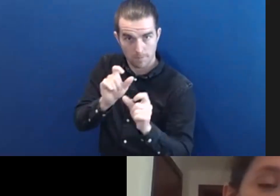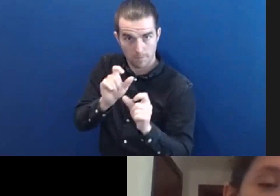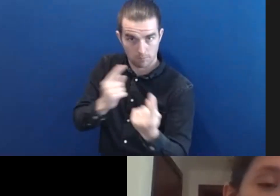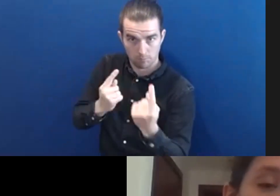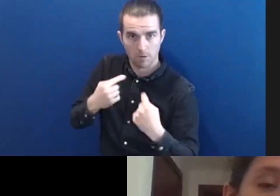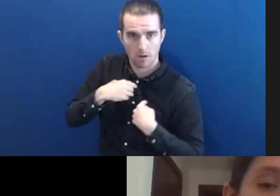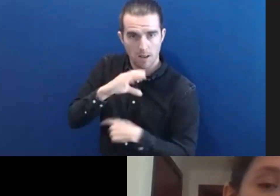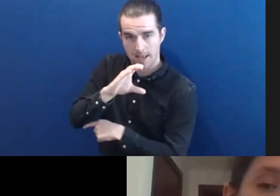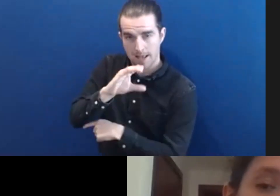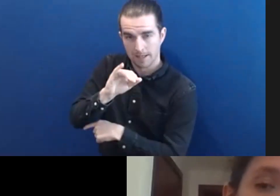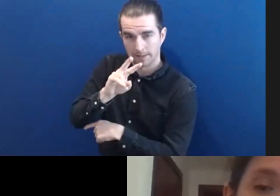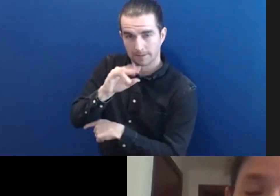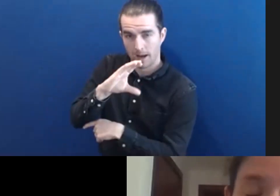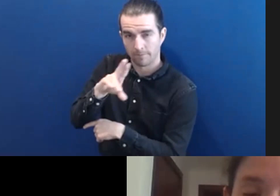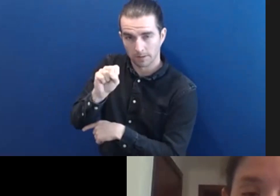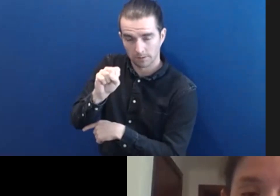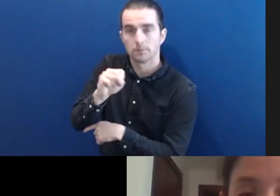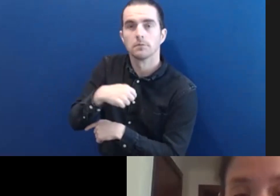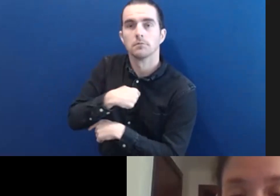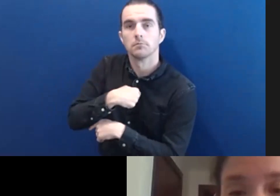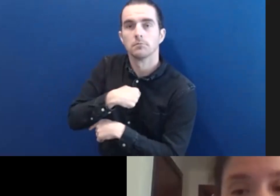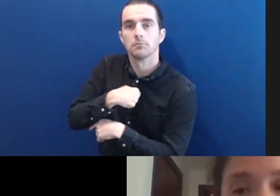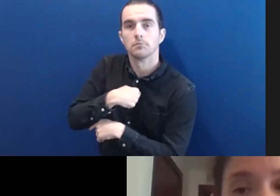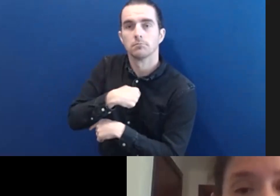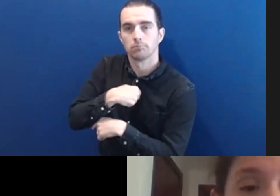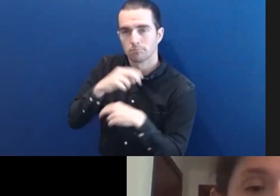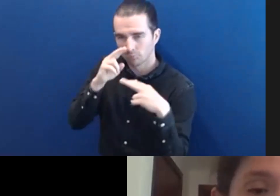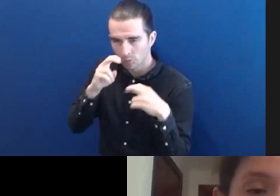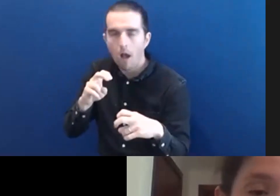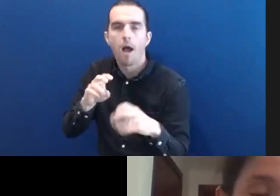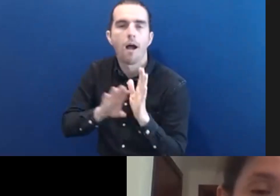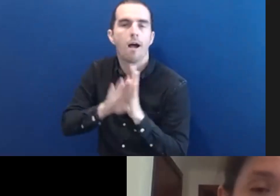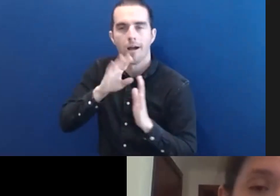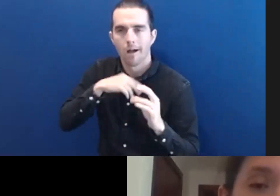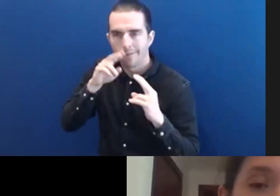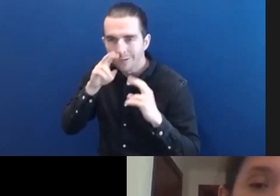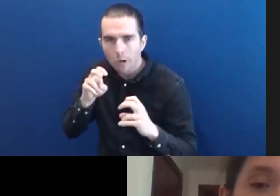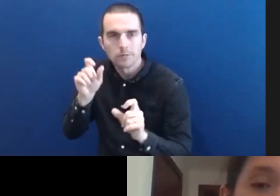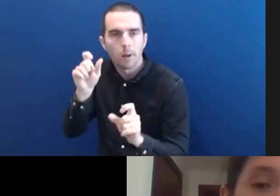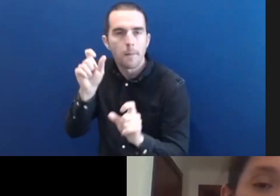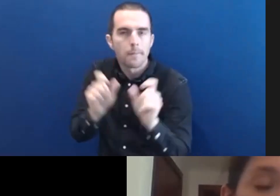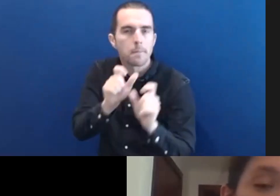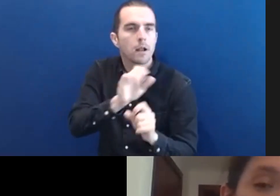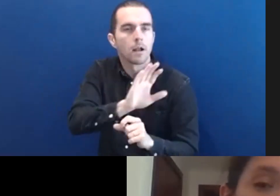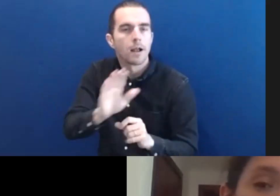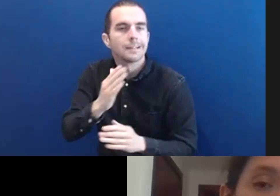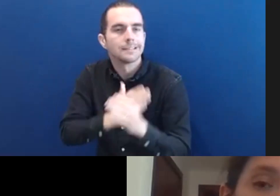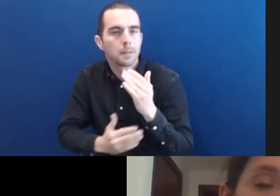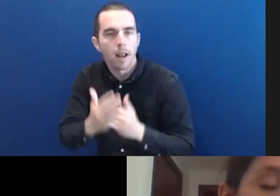side, where we can engage with OPDs who have expertise. And I